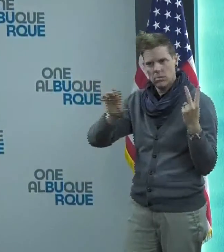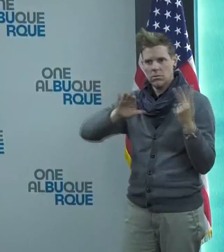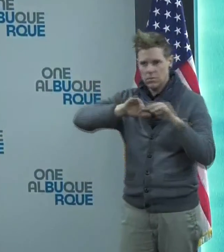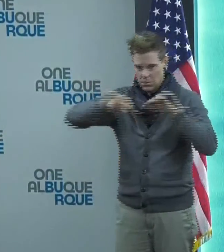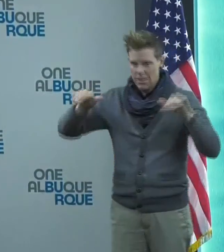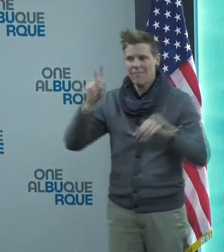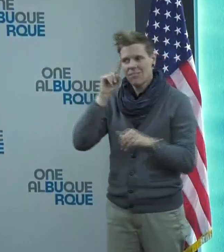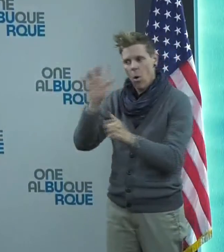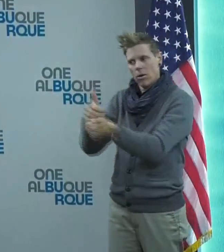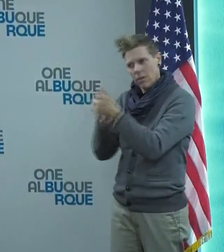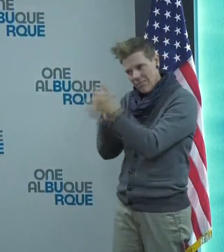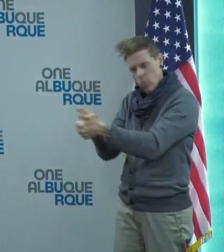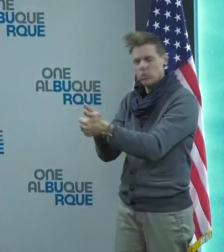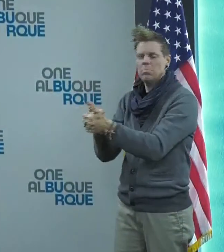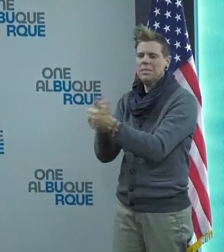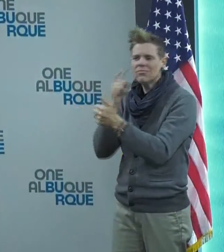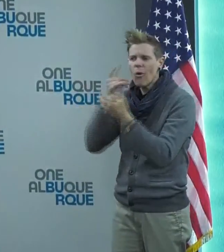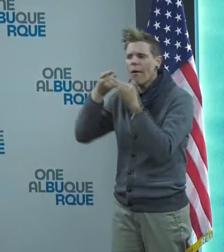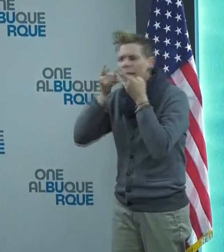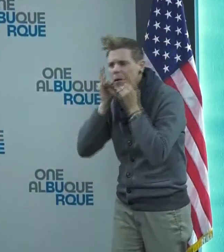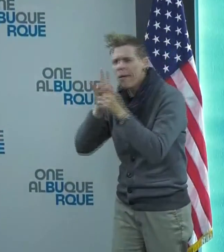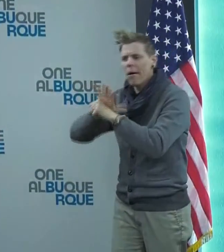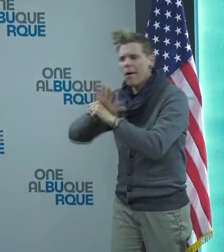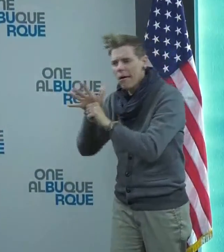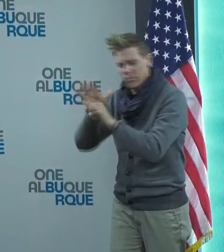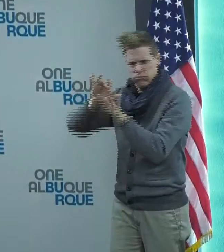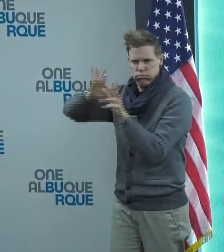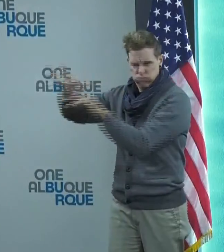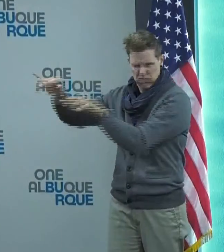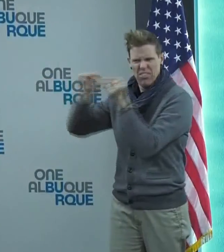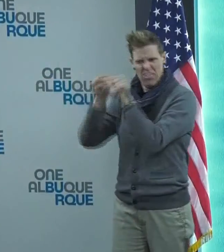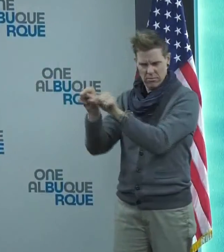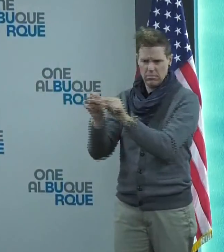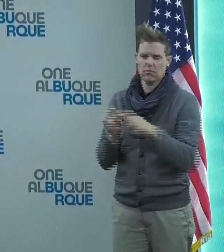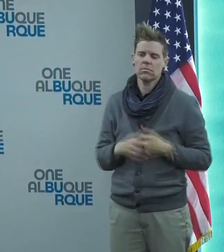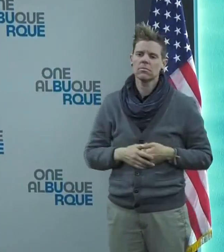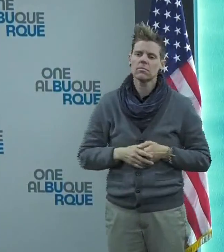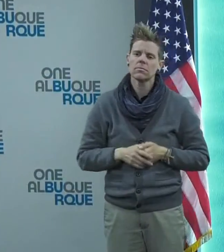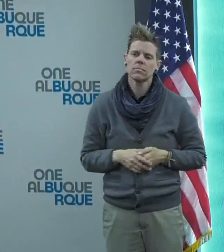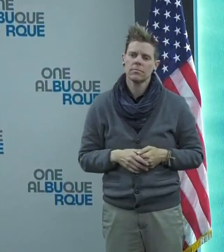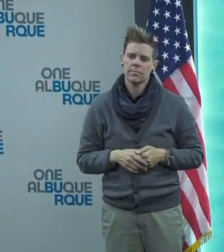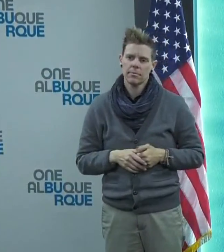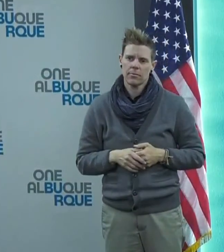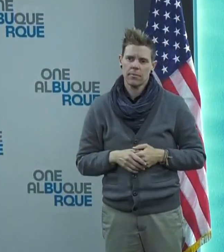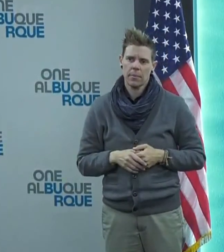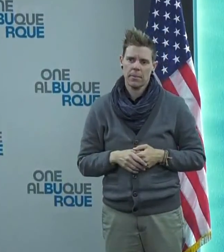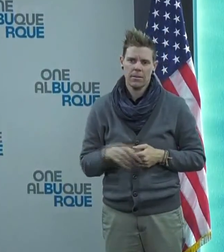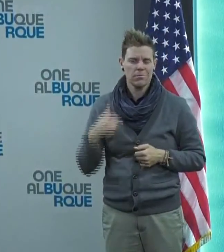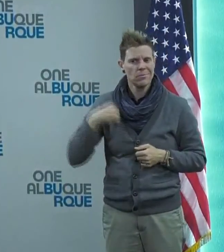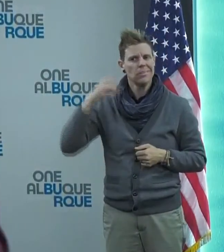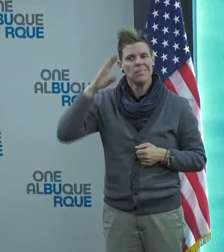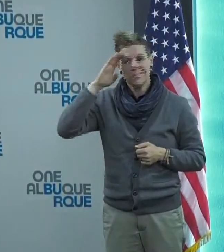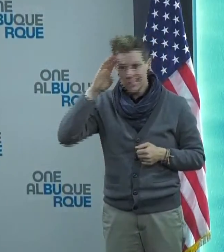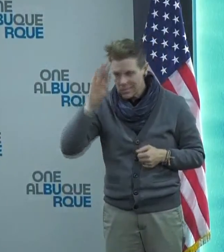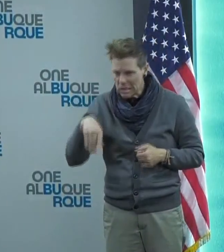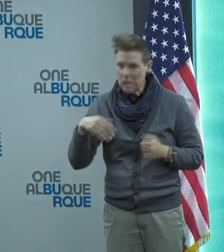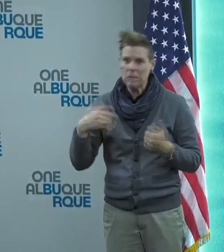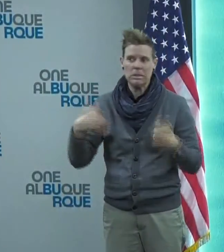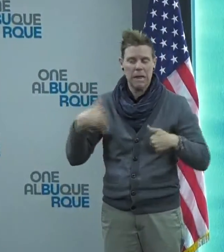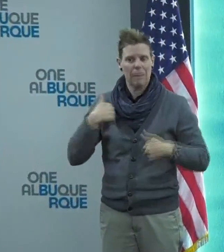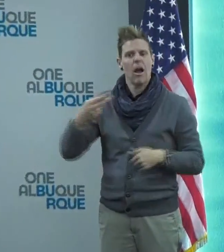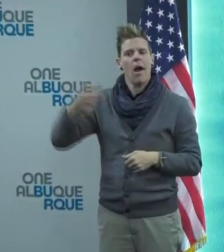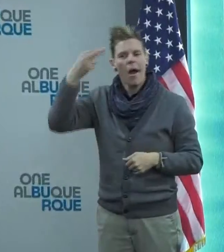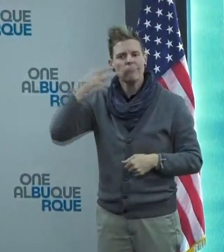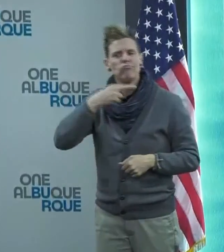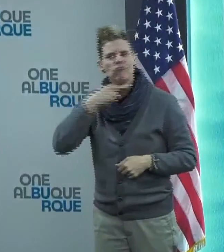couple of other items on this. We do know that potentially there are certainly high-risk areas that we're going to look at again this